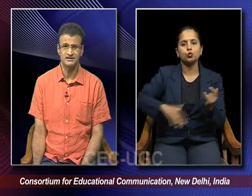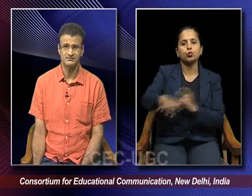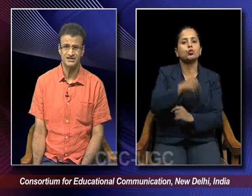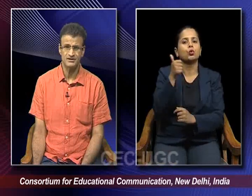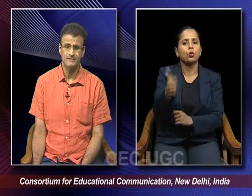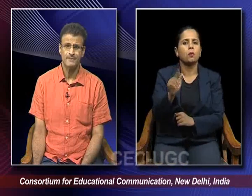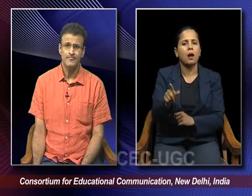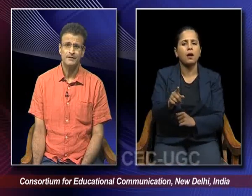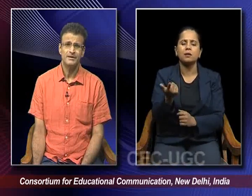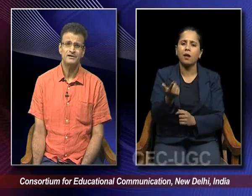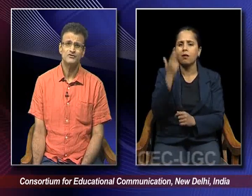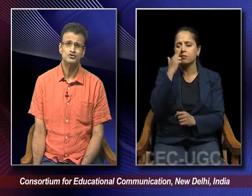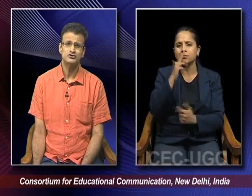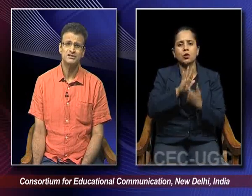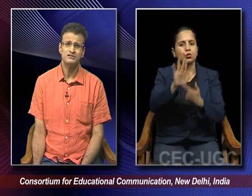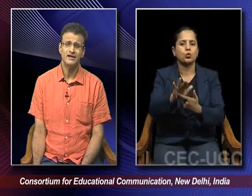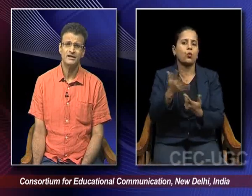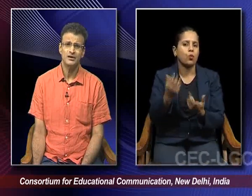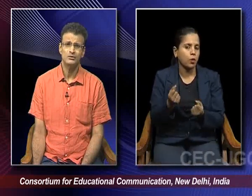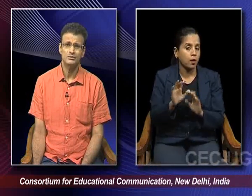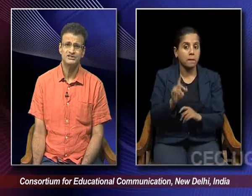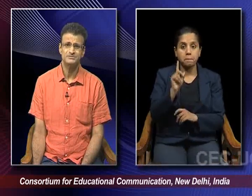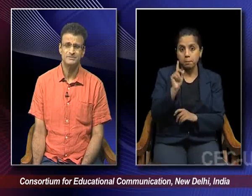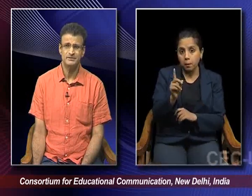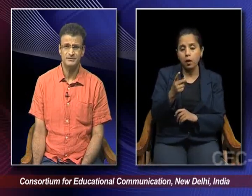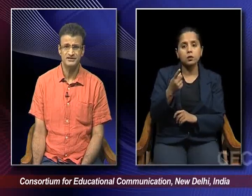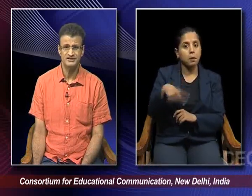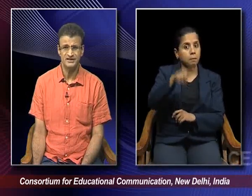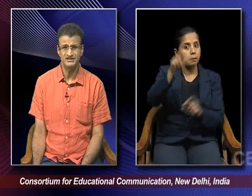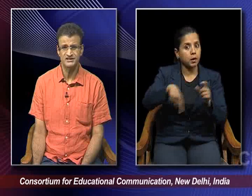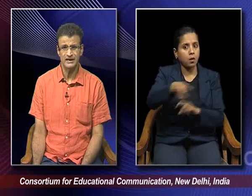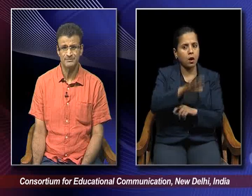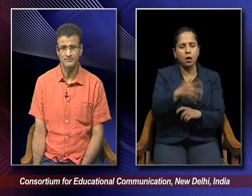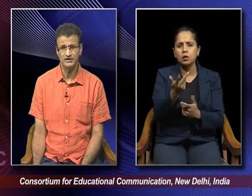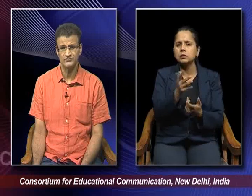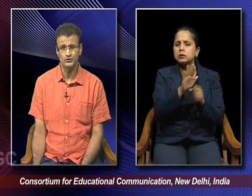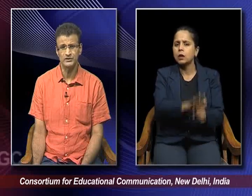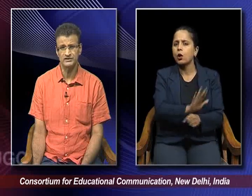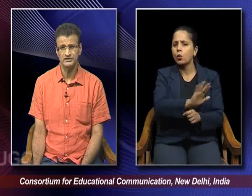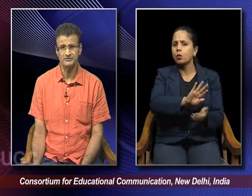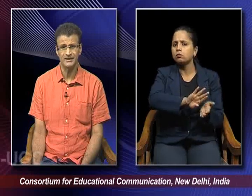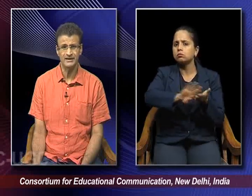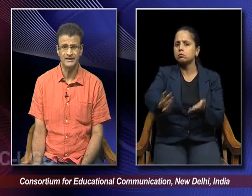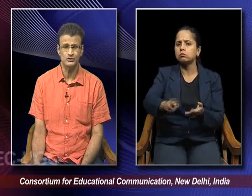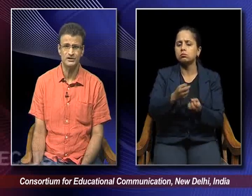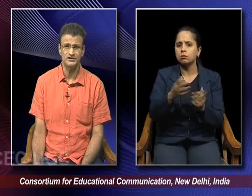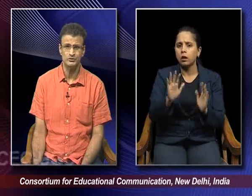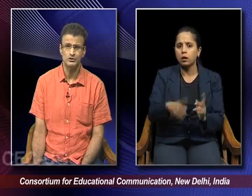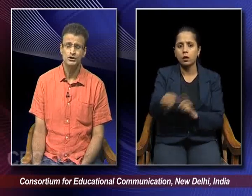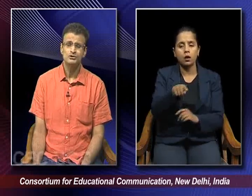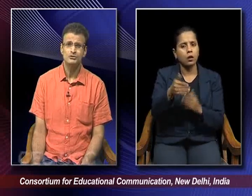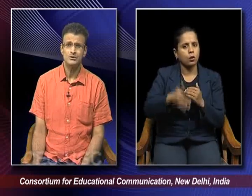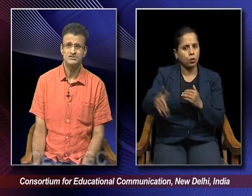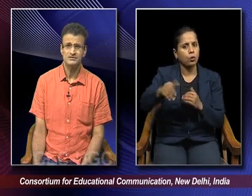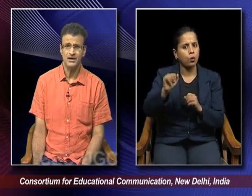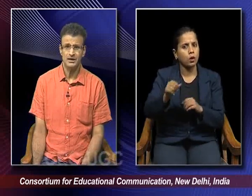than a tamasha. But we also see that how these people may be discouraged and kept away if you and other great men like you continue